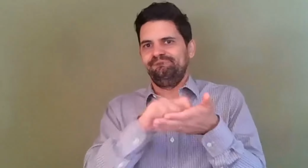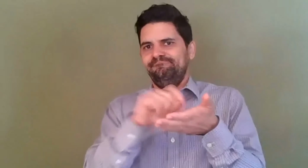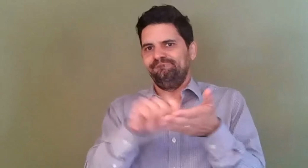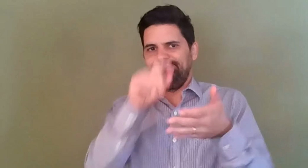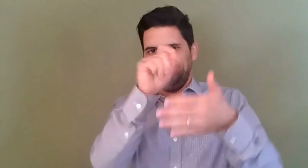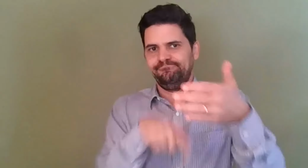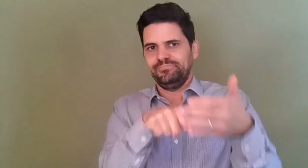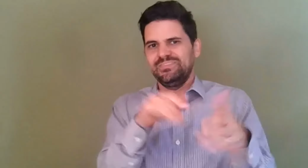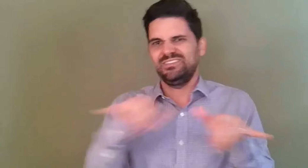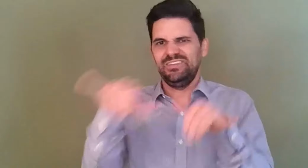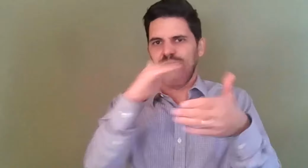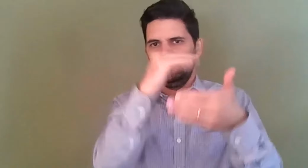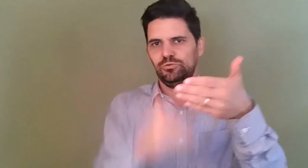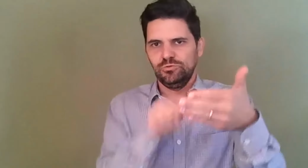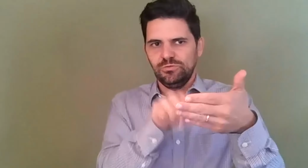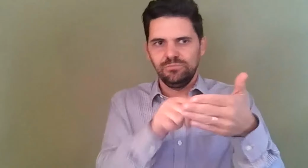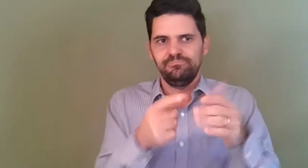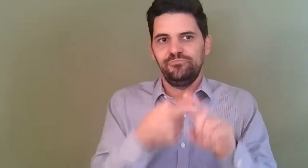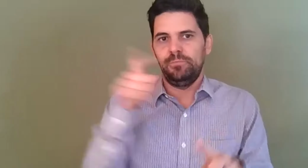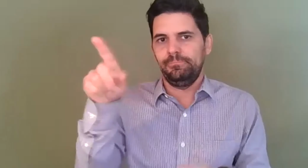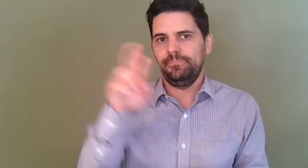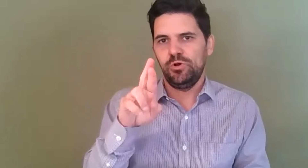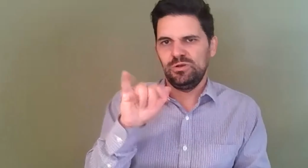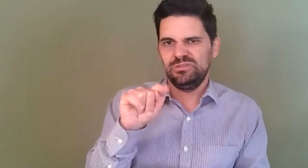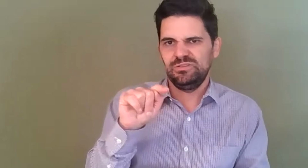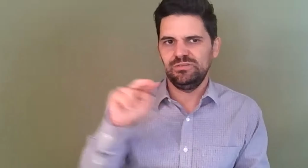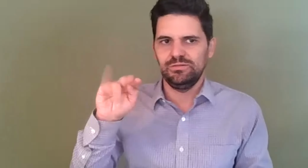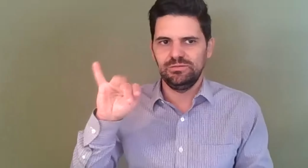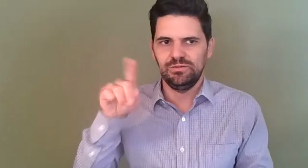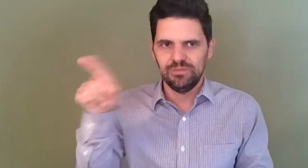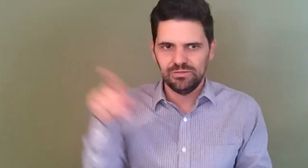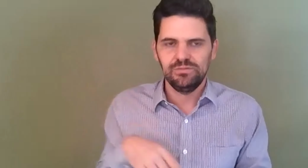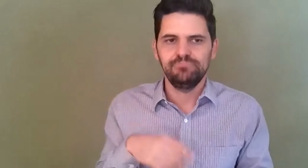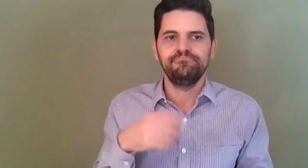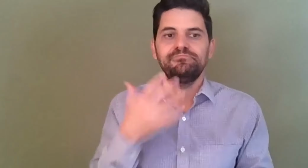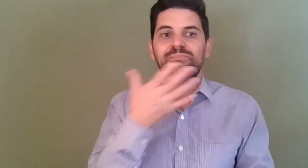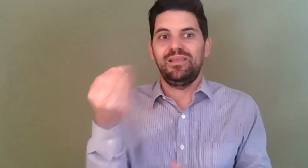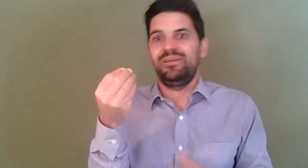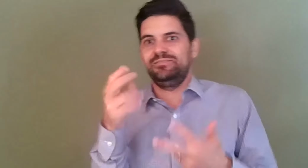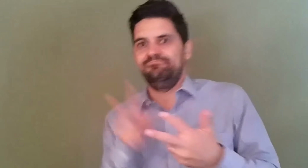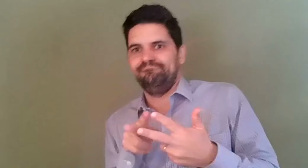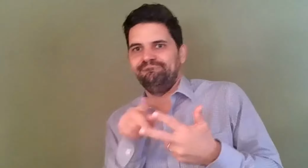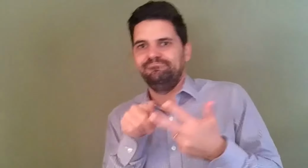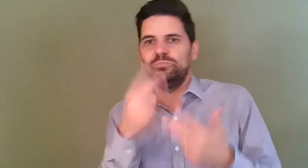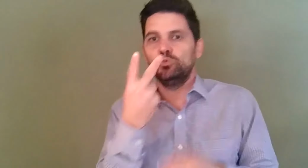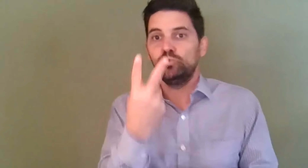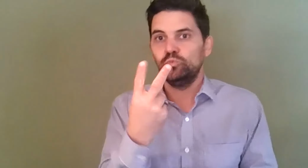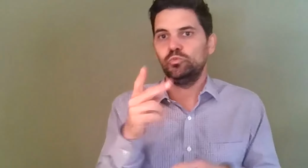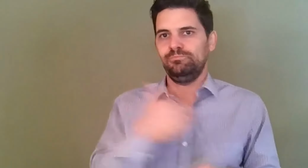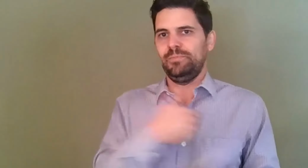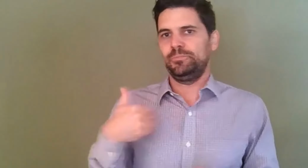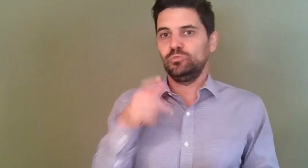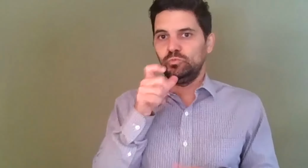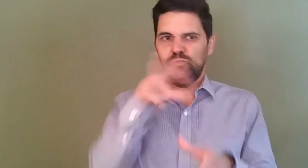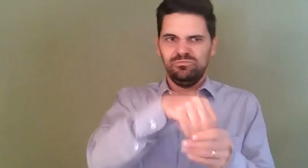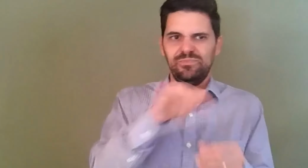He's one of the awardees and authors of the standards of the RIT and NTID. And then we have